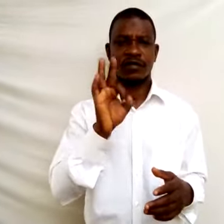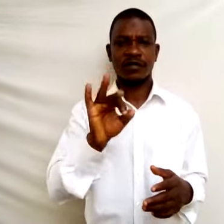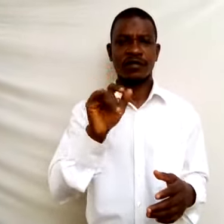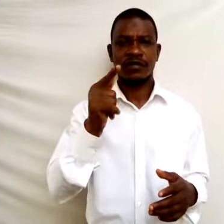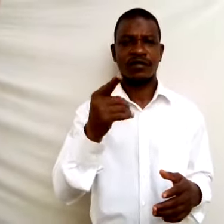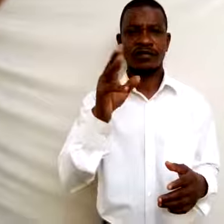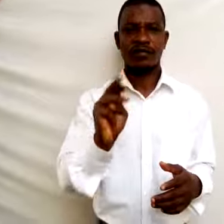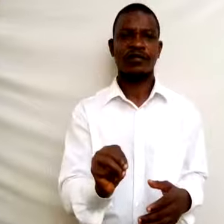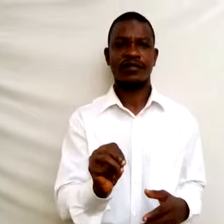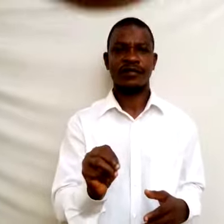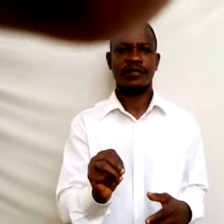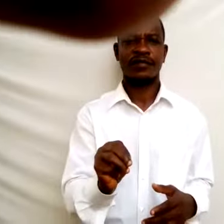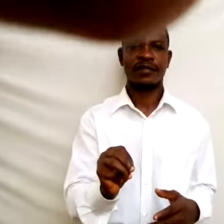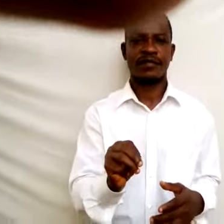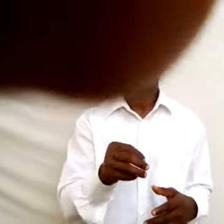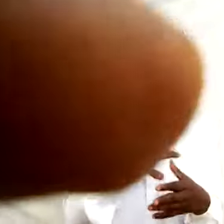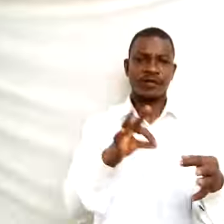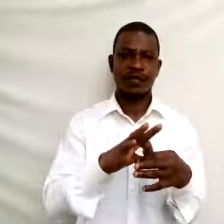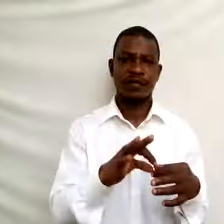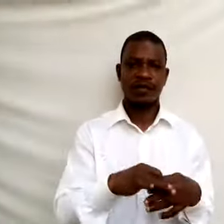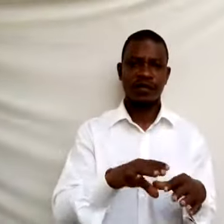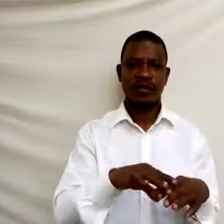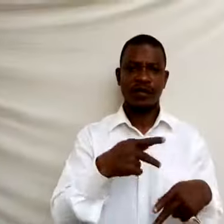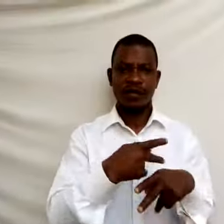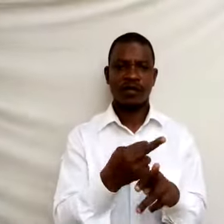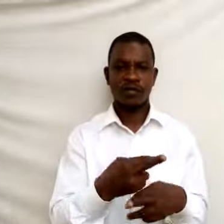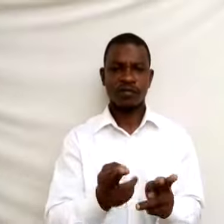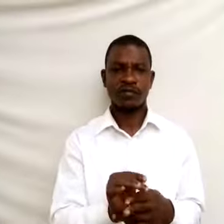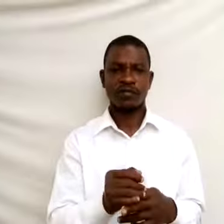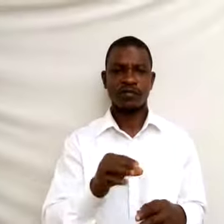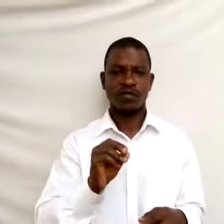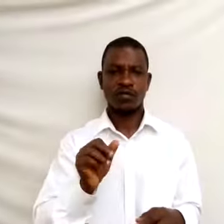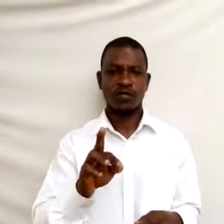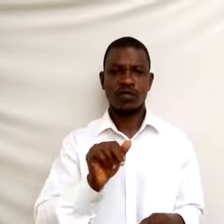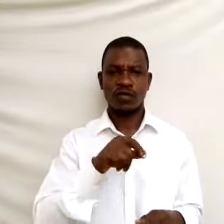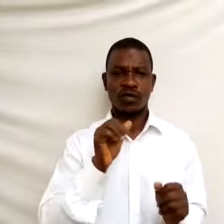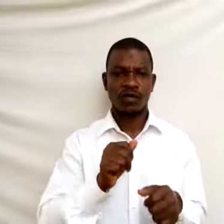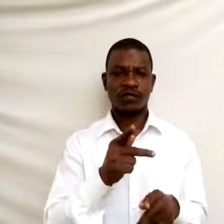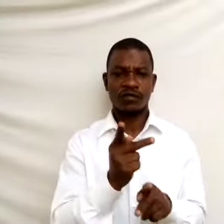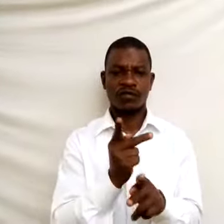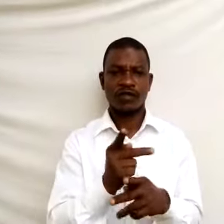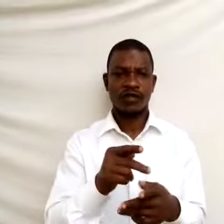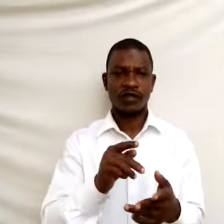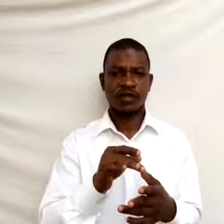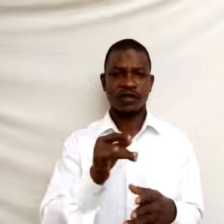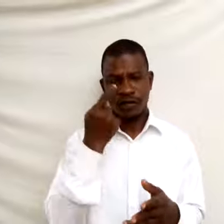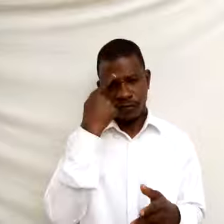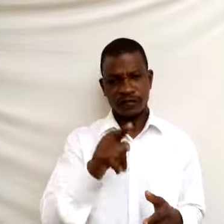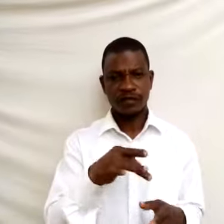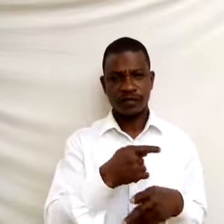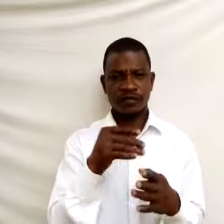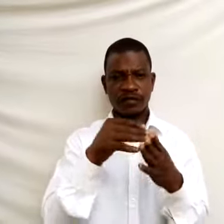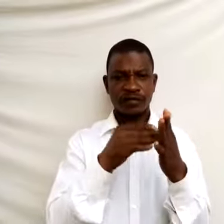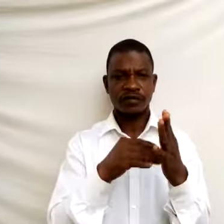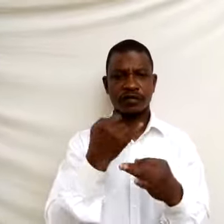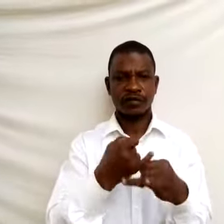FGM, explain how reproductive organs can be cared for, state the importance of